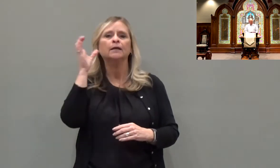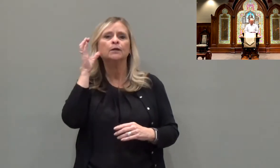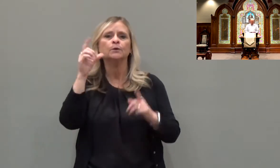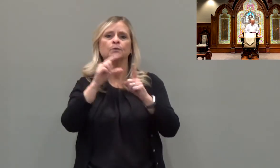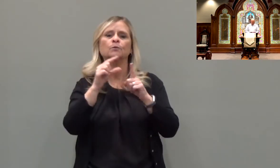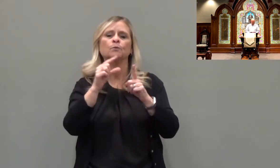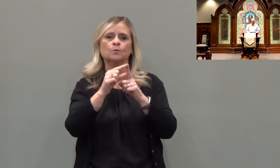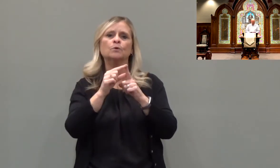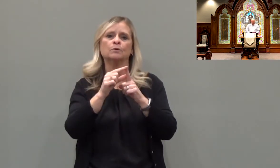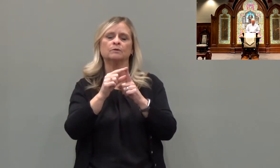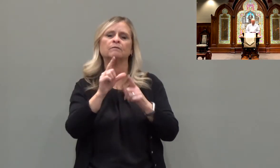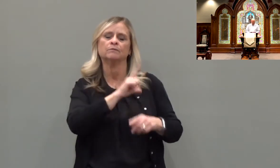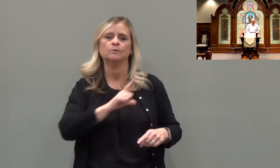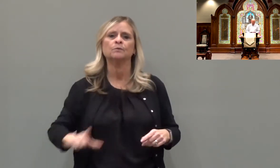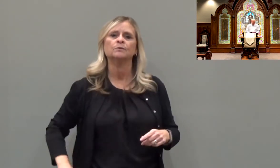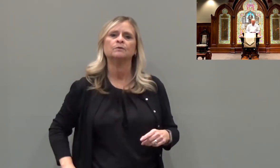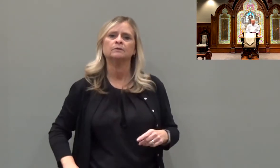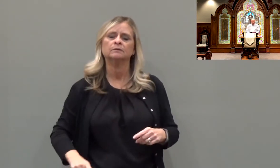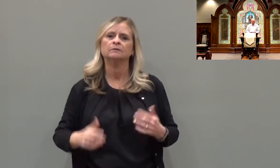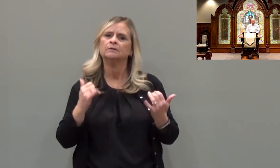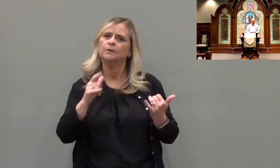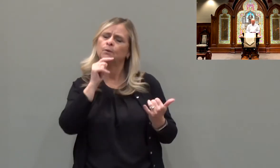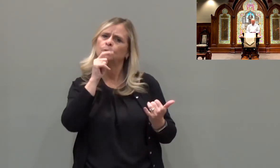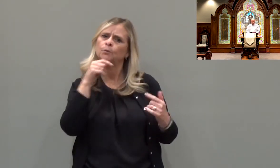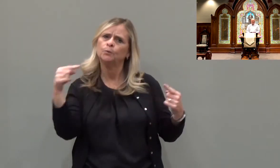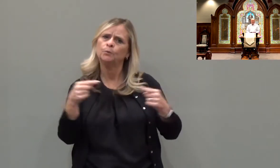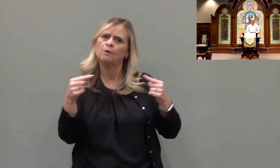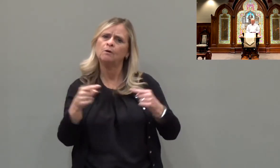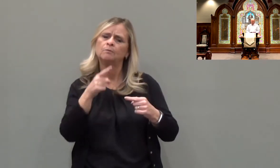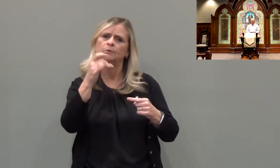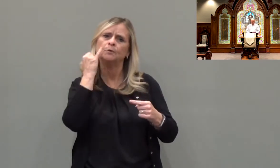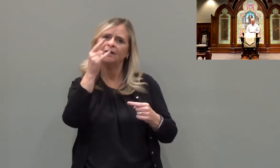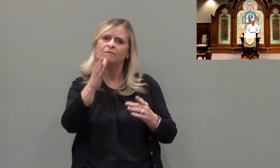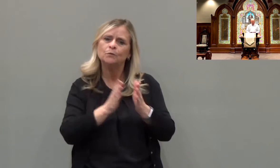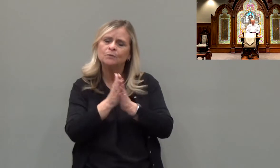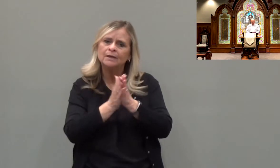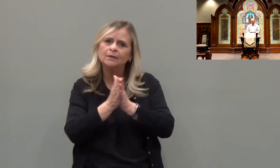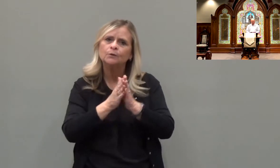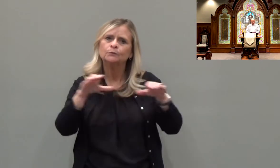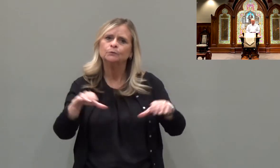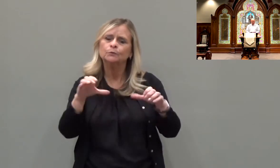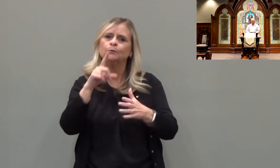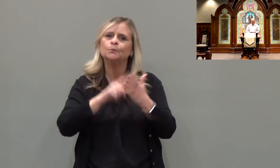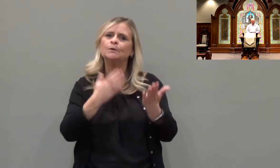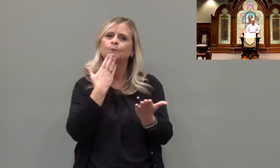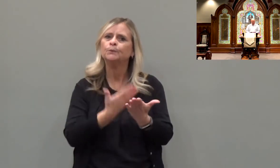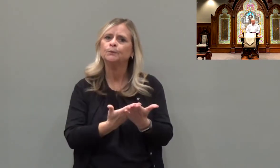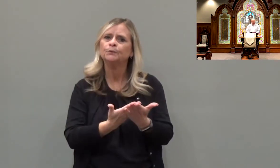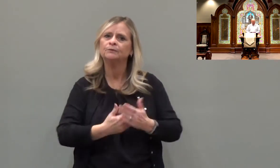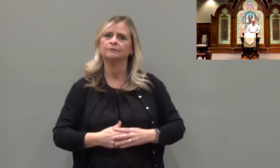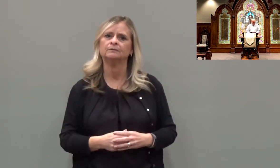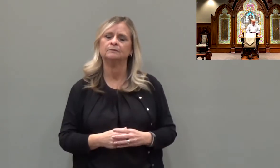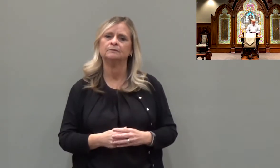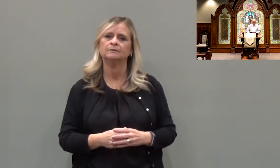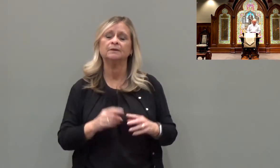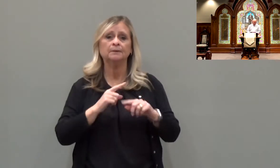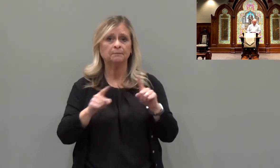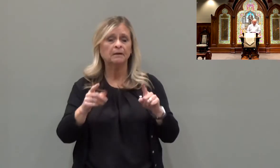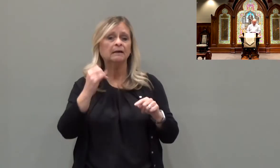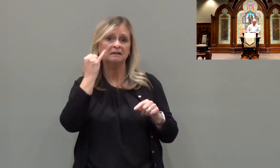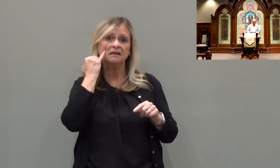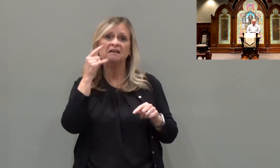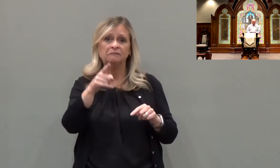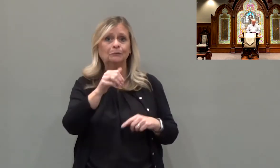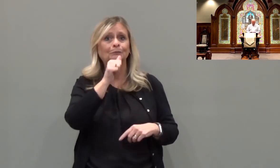Lord. Now who will harm you if you are eager to do what is good? But even if you